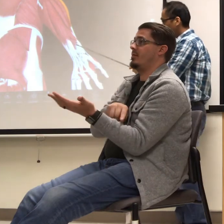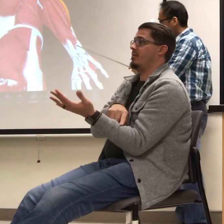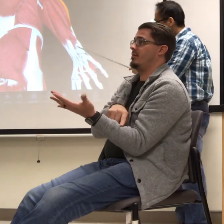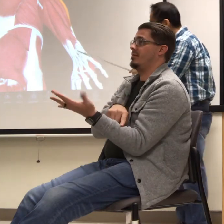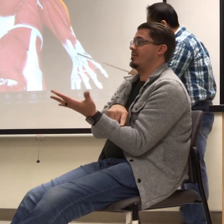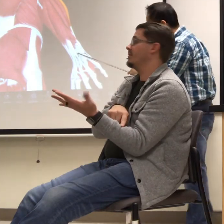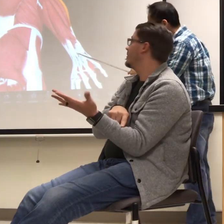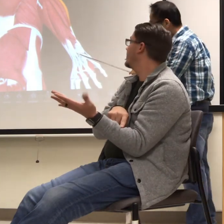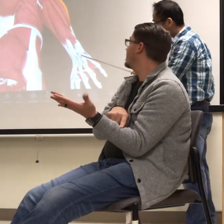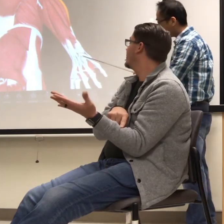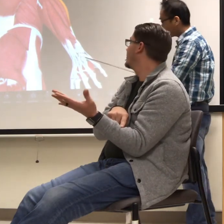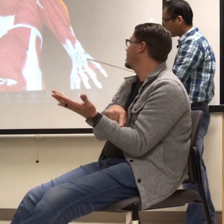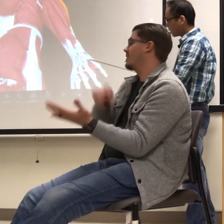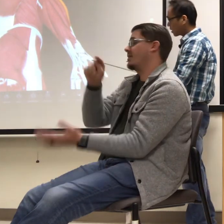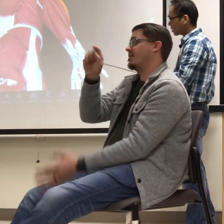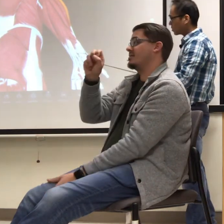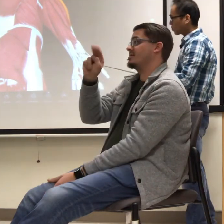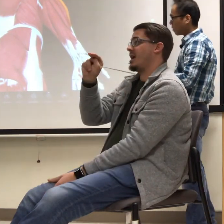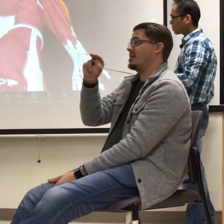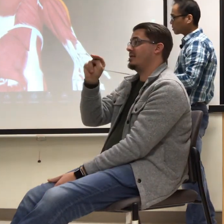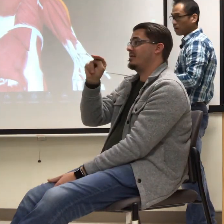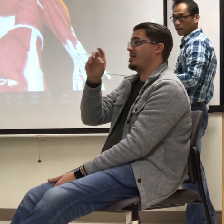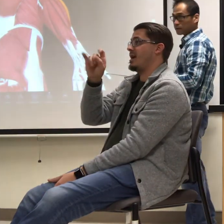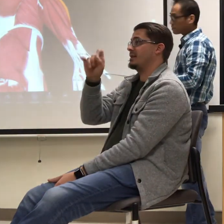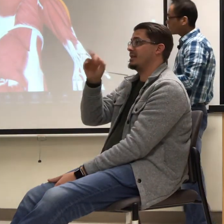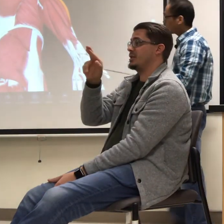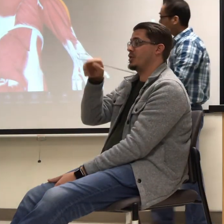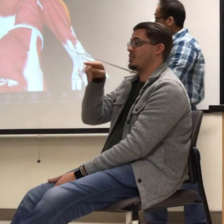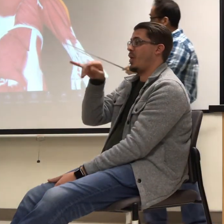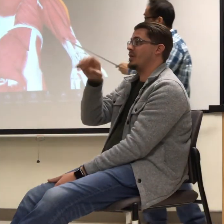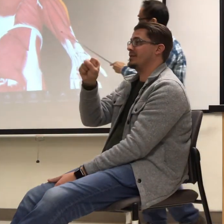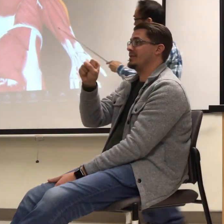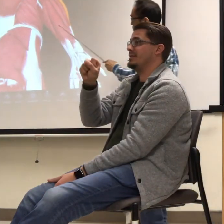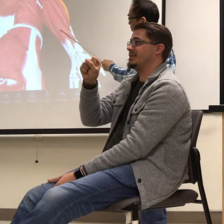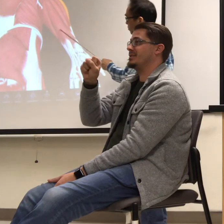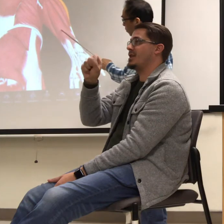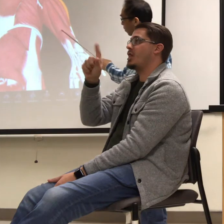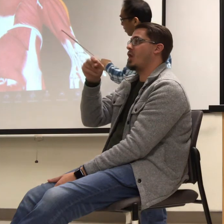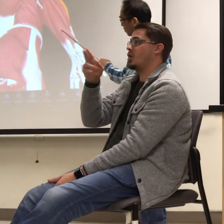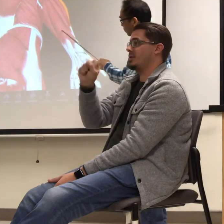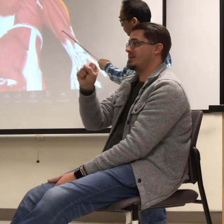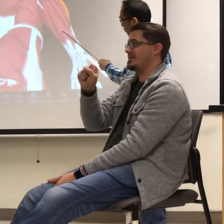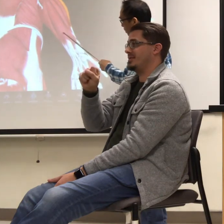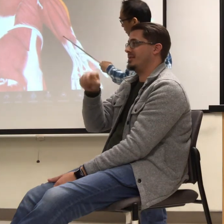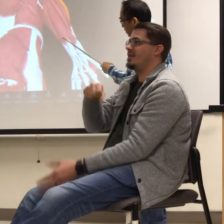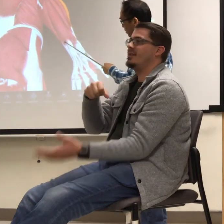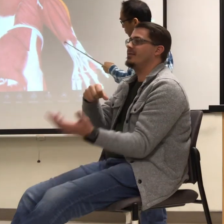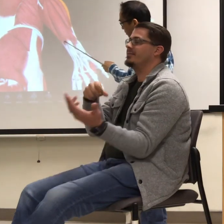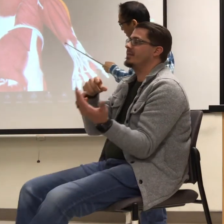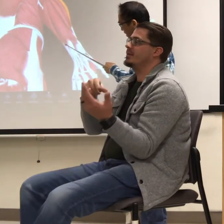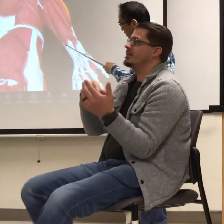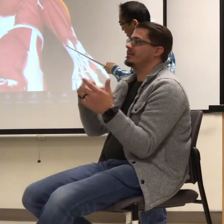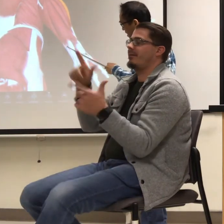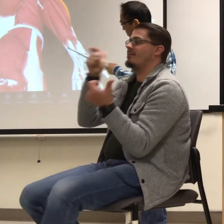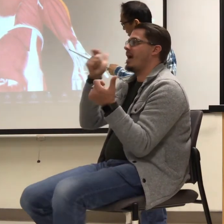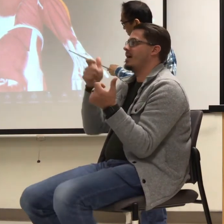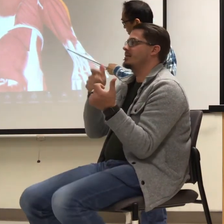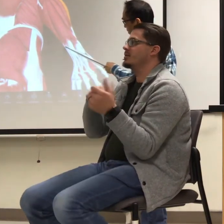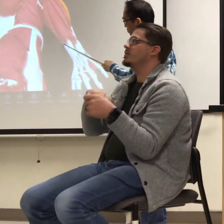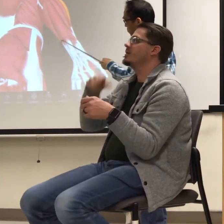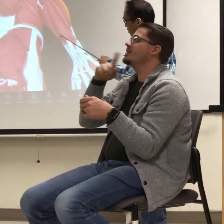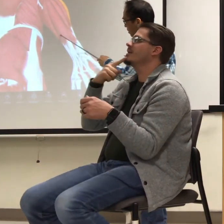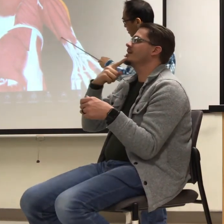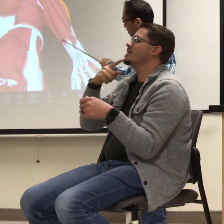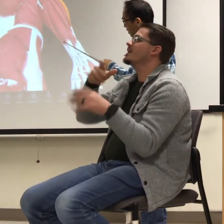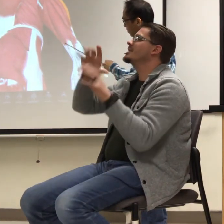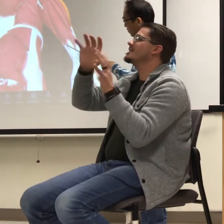Pollicis Brevis, and then the tendon of Extensor Pollicis Longus. Extensor Digitorum, Extensor Digiti Minimi,